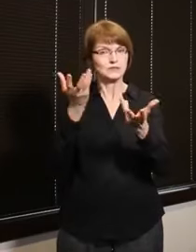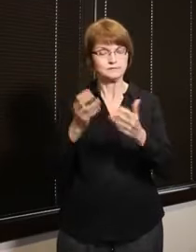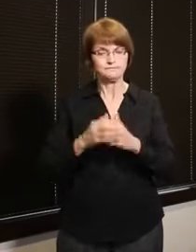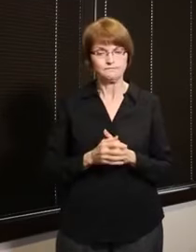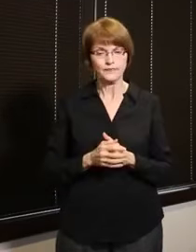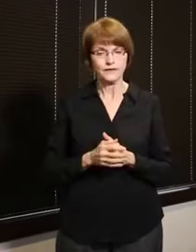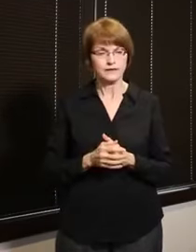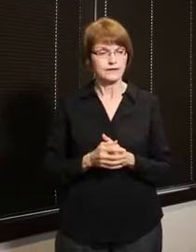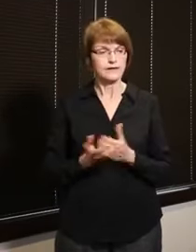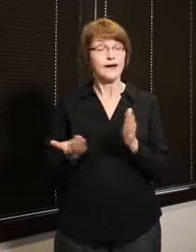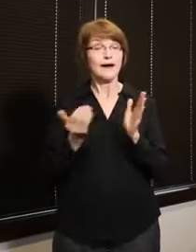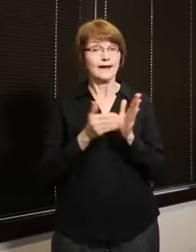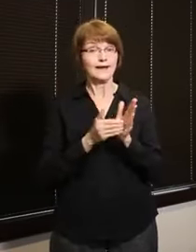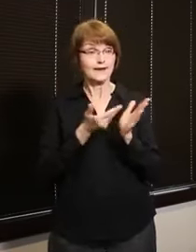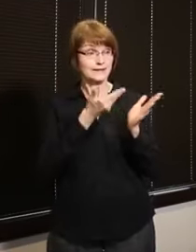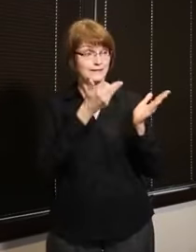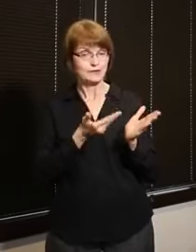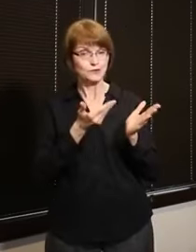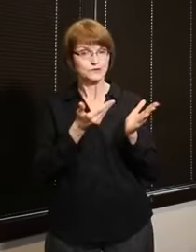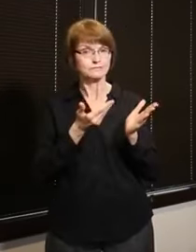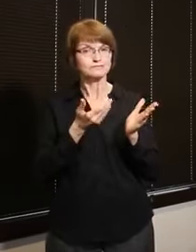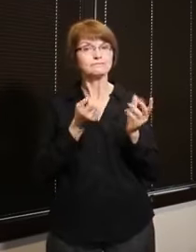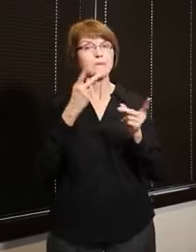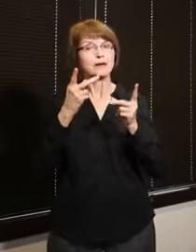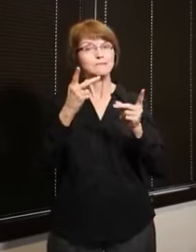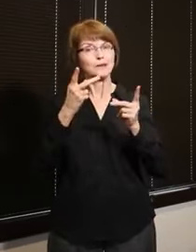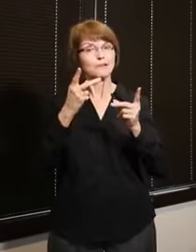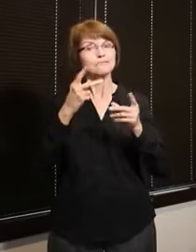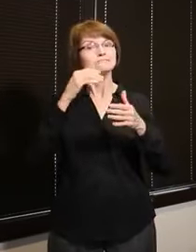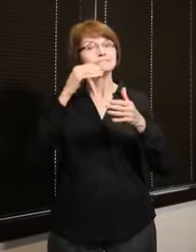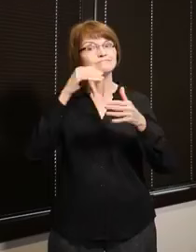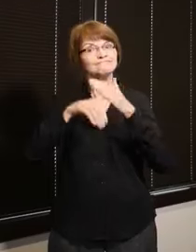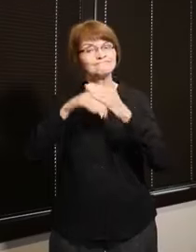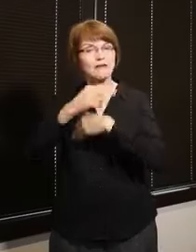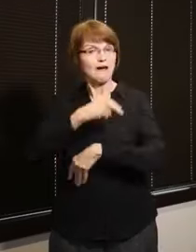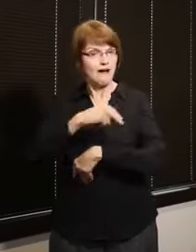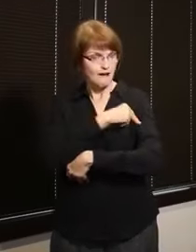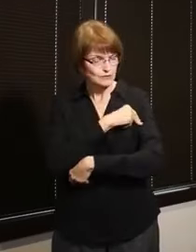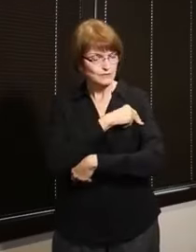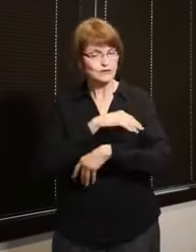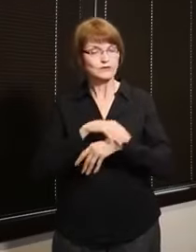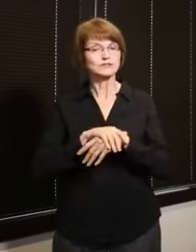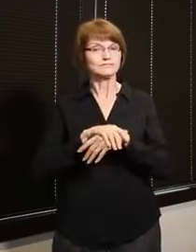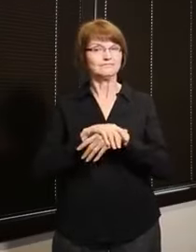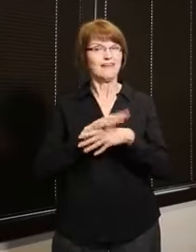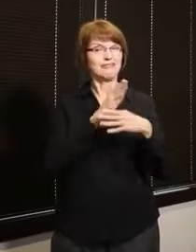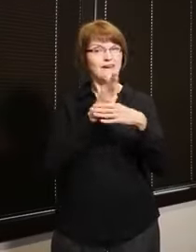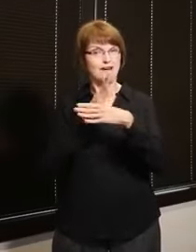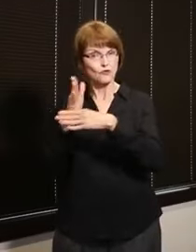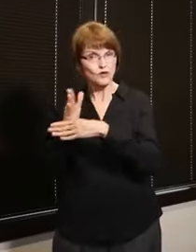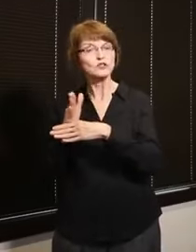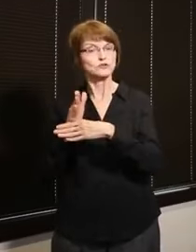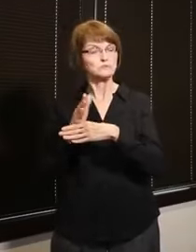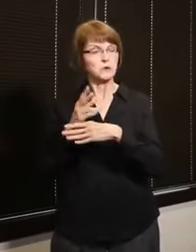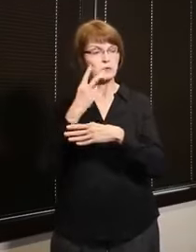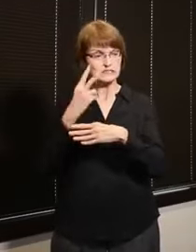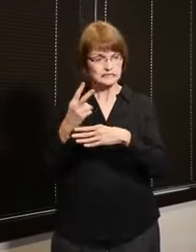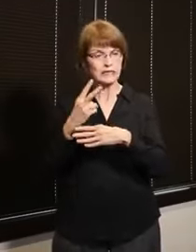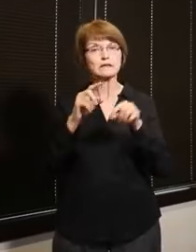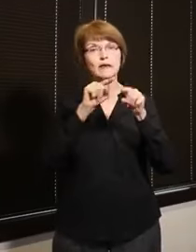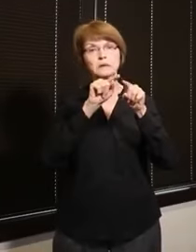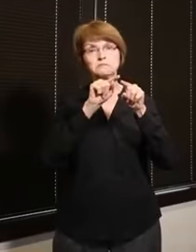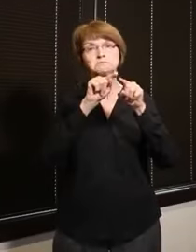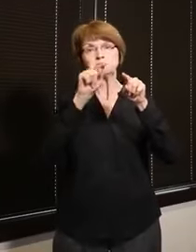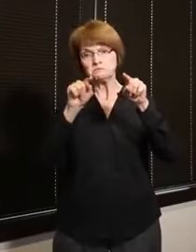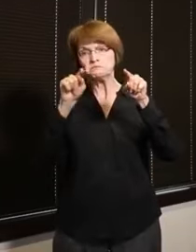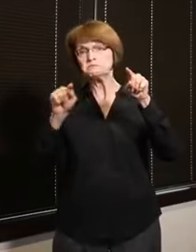So again, here is the hospital admissions rolling average, and it continues to show nice progress. So